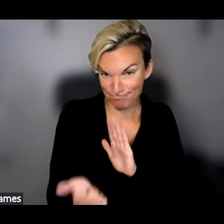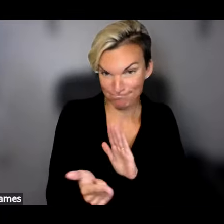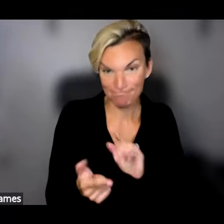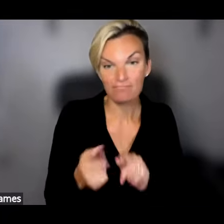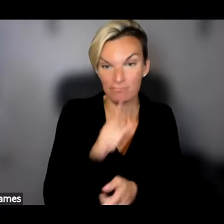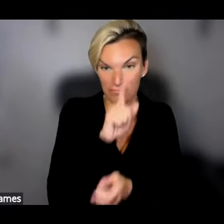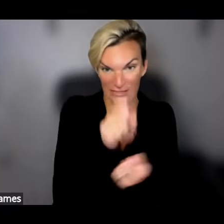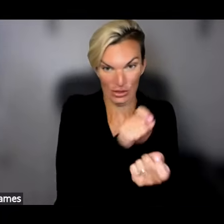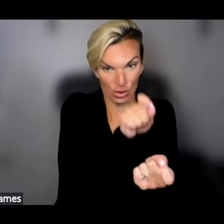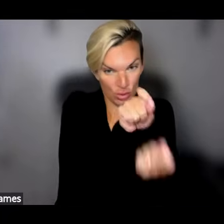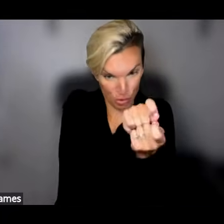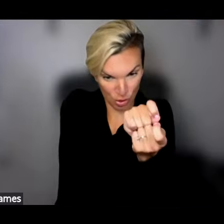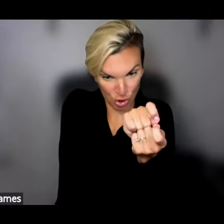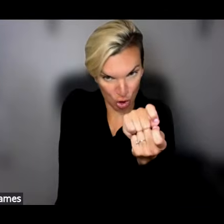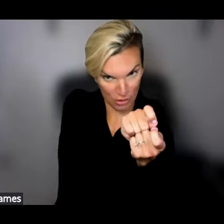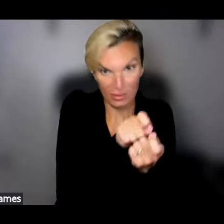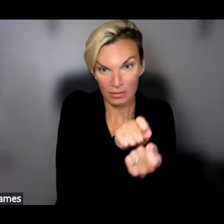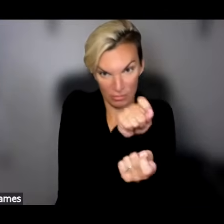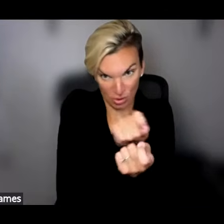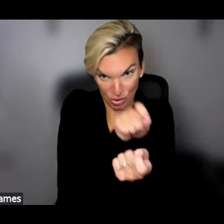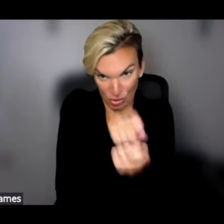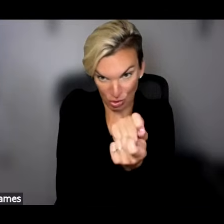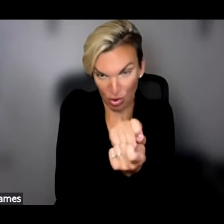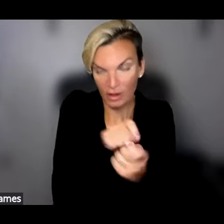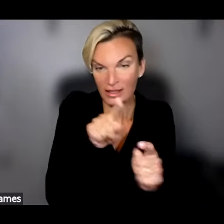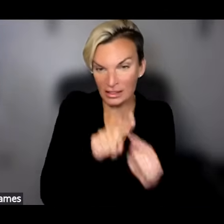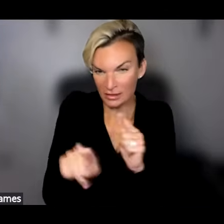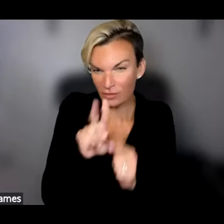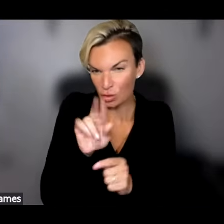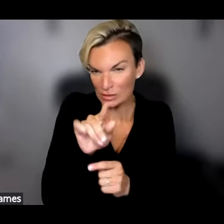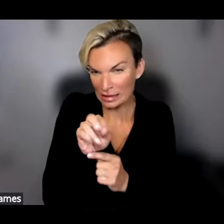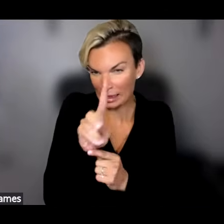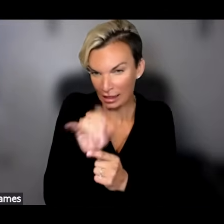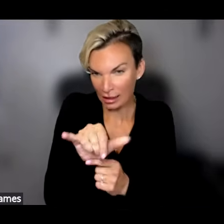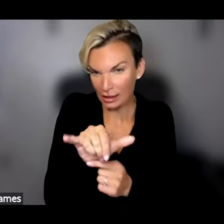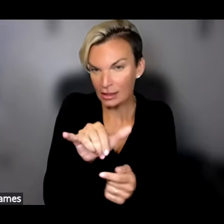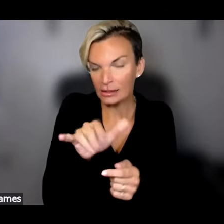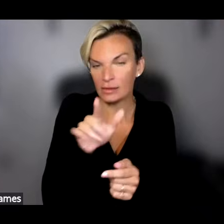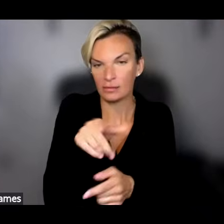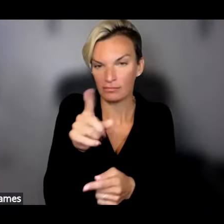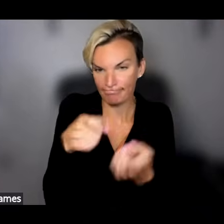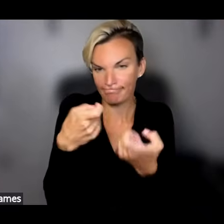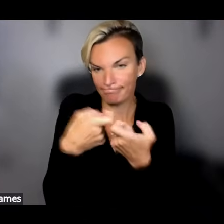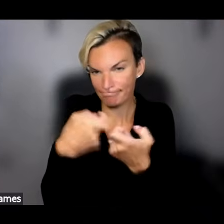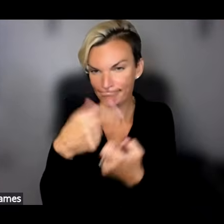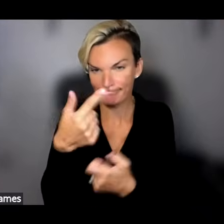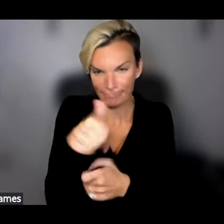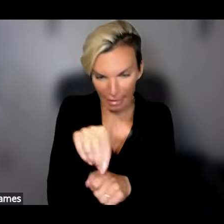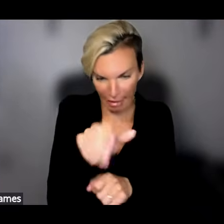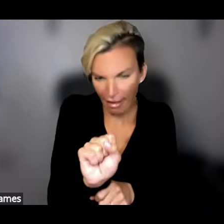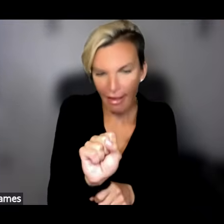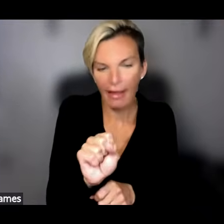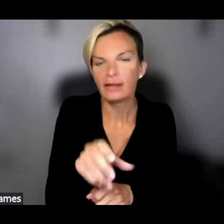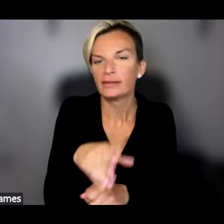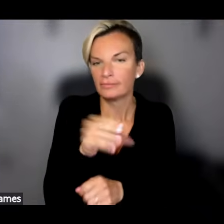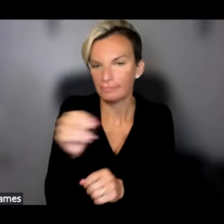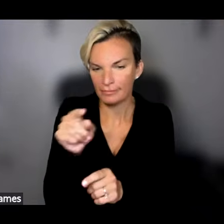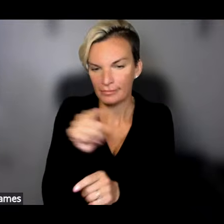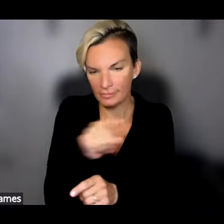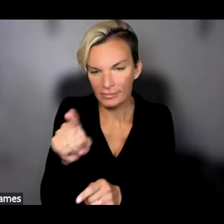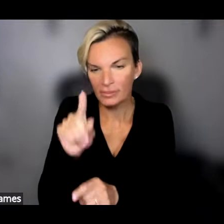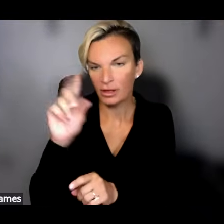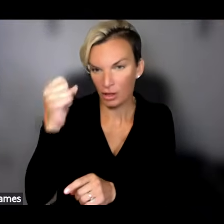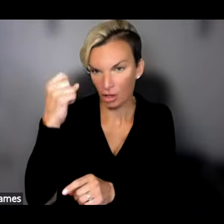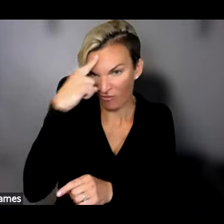and government contractors and apply campaign finance laws and regulations to additional types of political